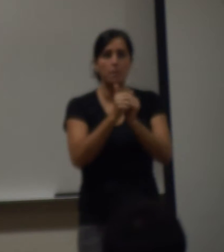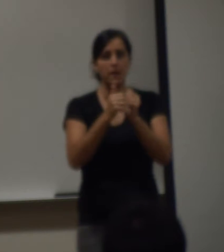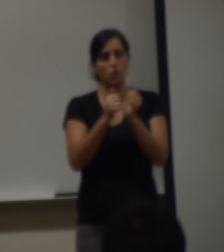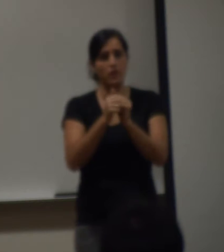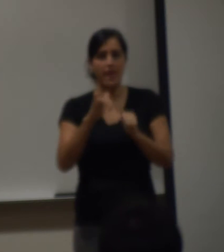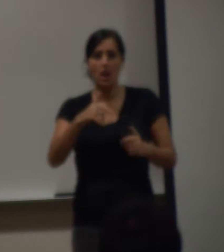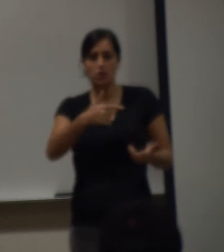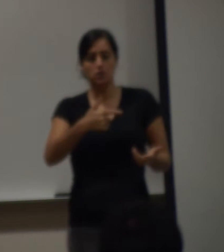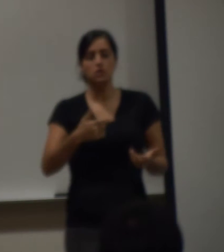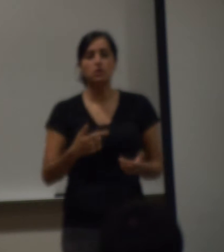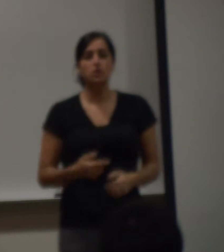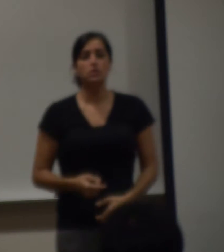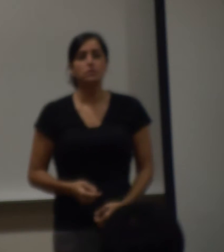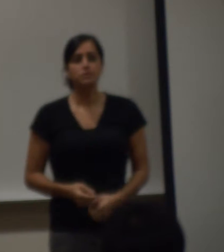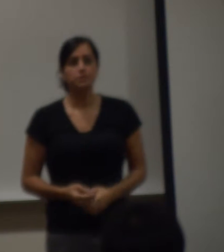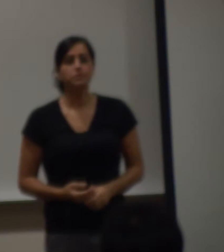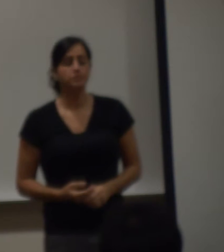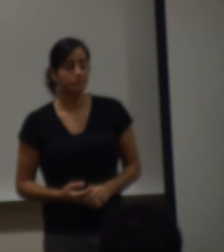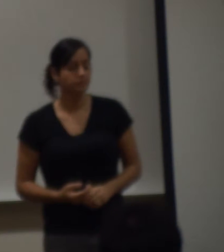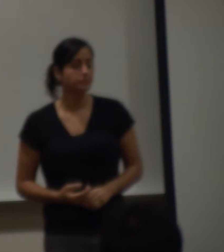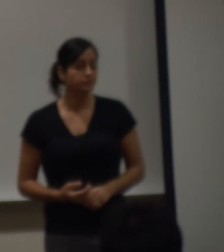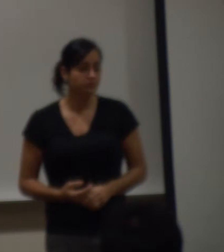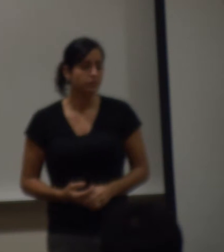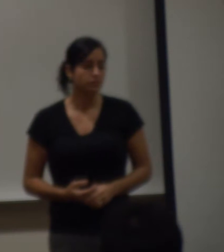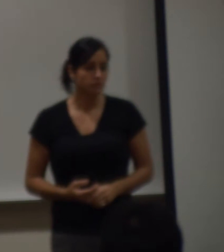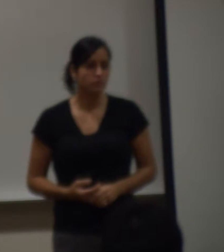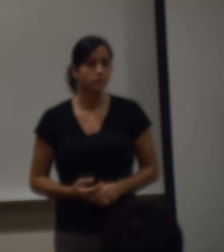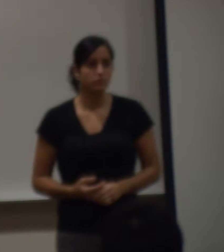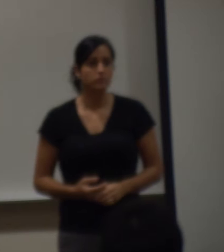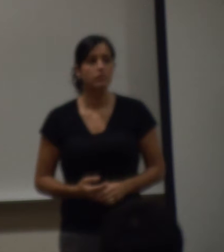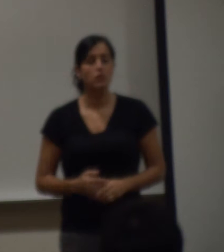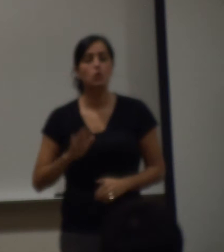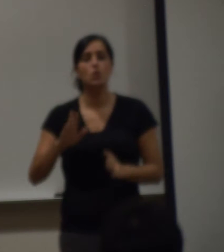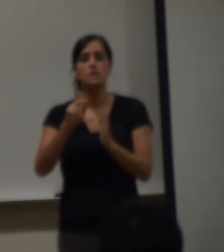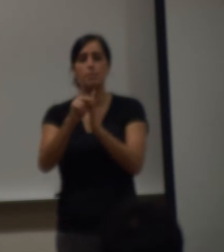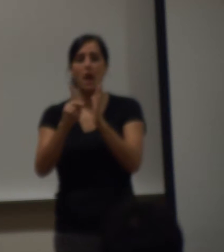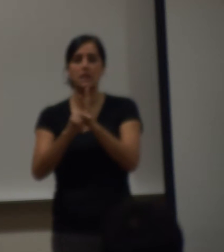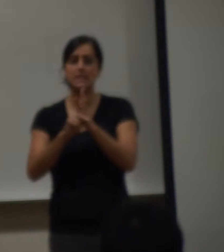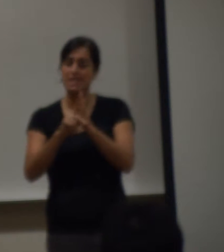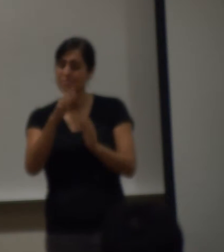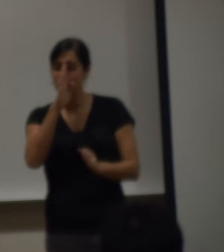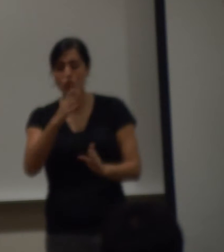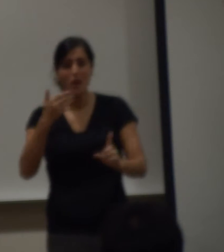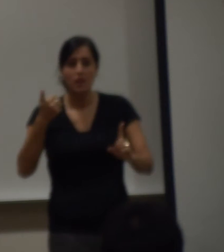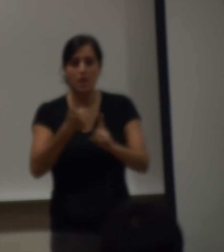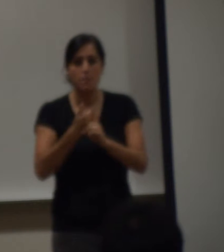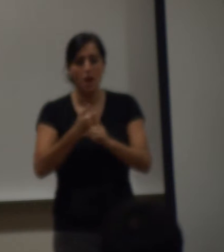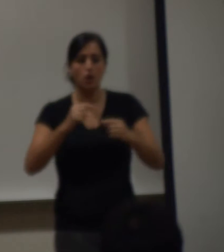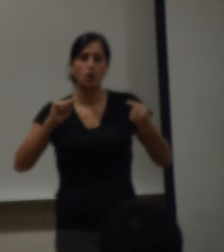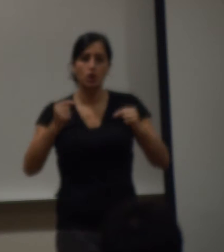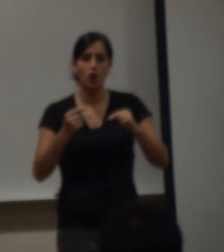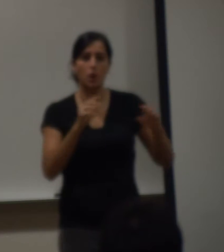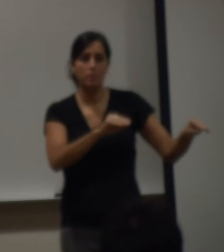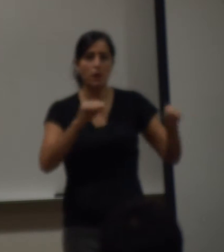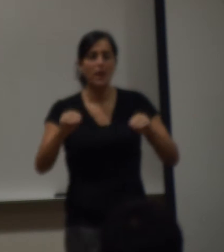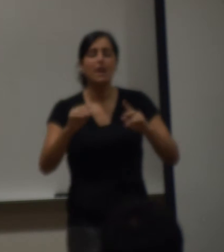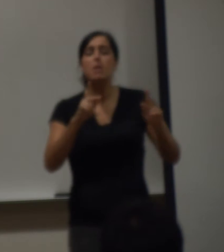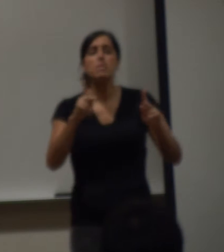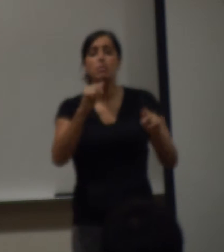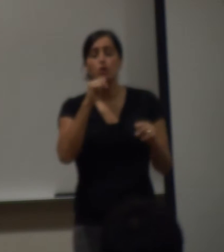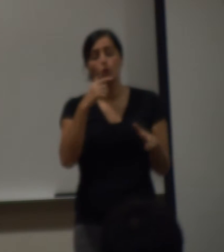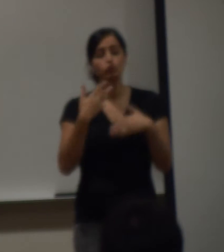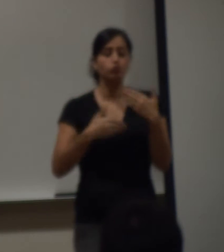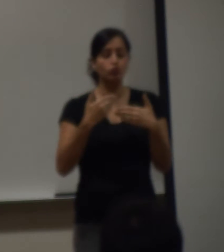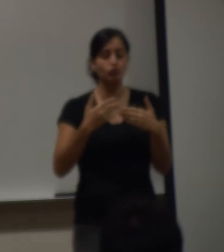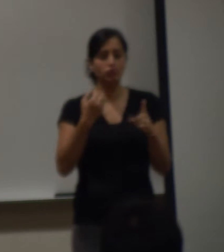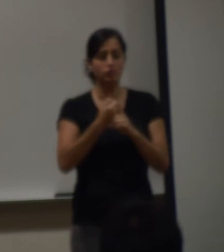a direct bearing on migration. People don't just all of a sudden wake up and say, I think I'm going to migrate.